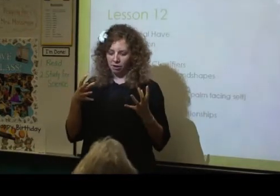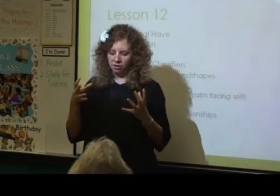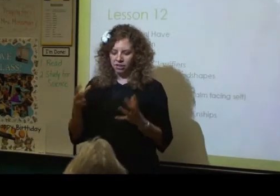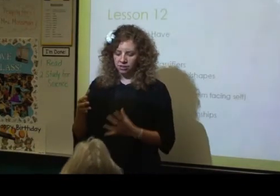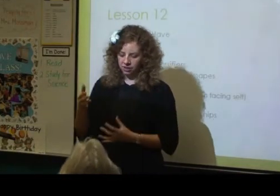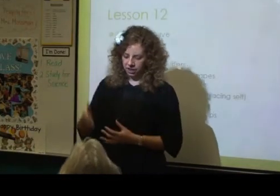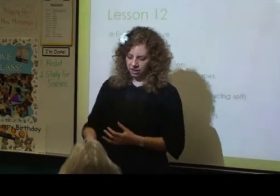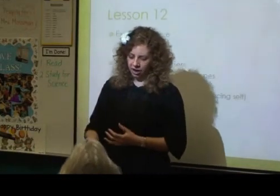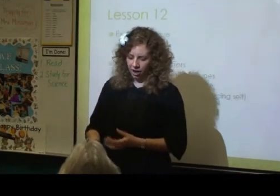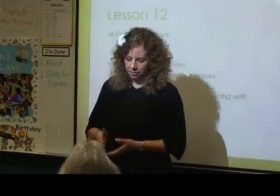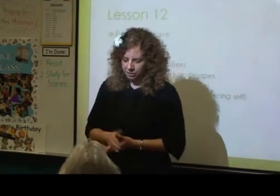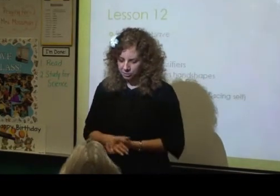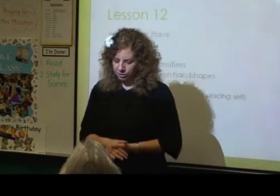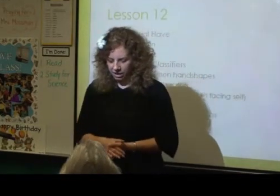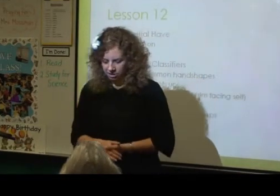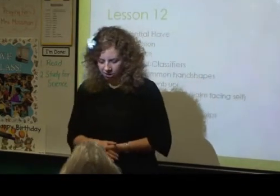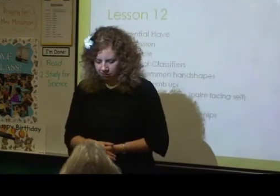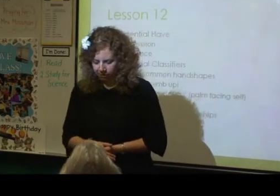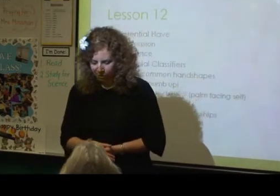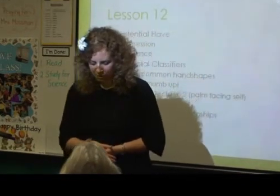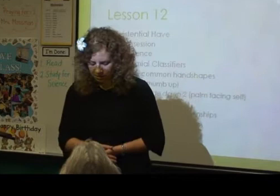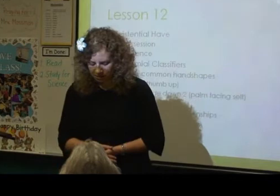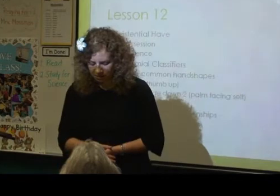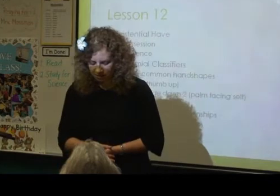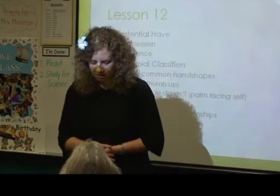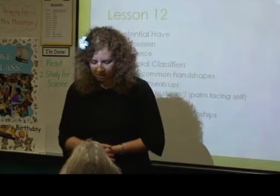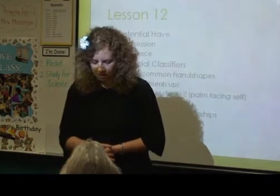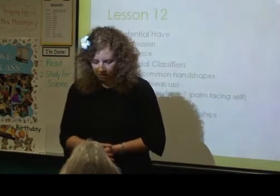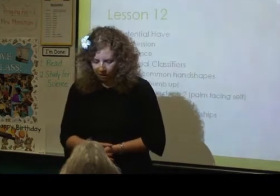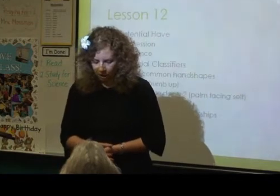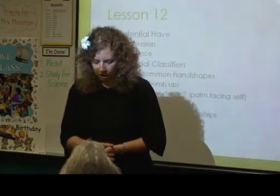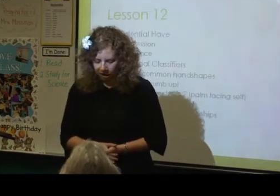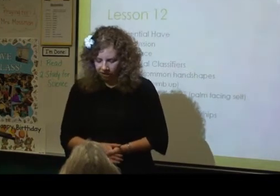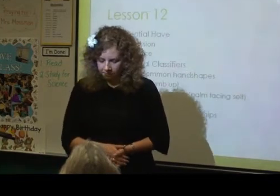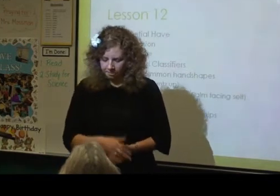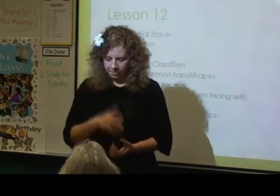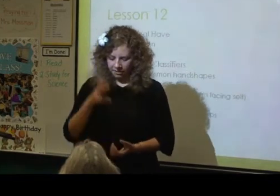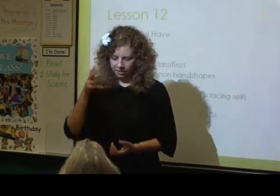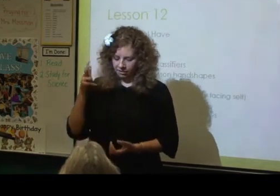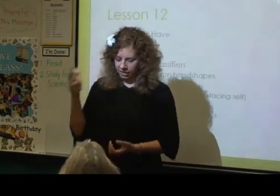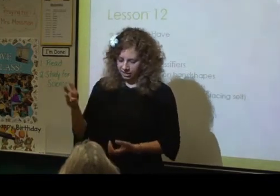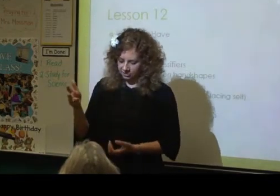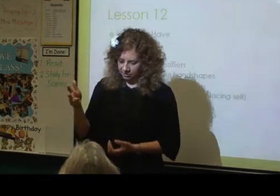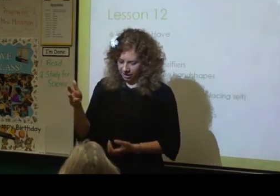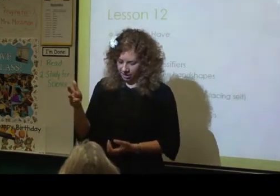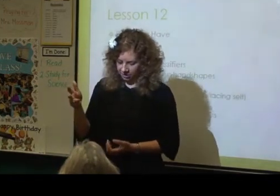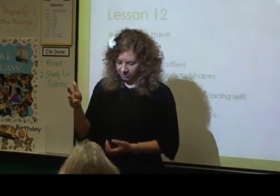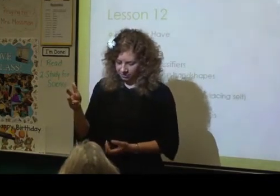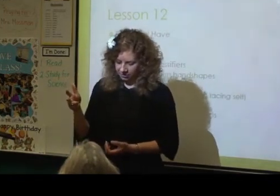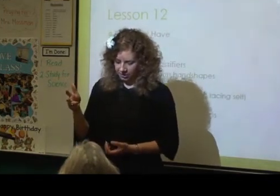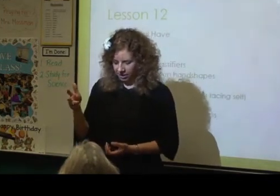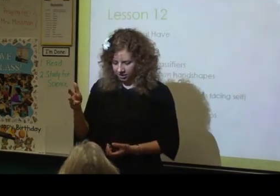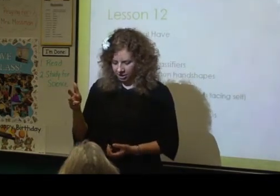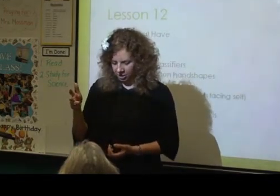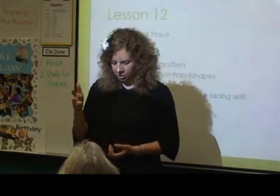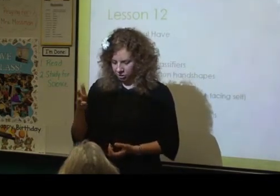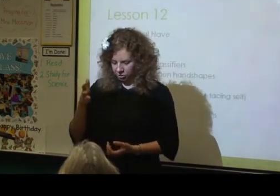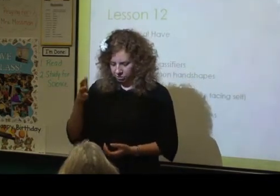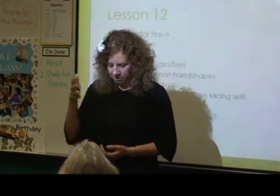about, then this is what that's talking about. So it says car, classifier, and then you would